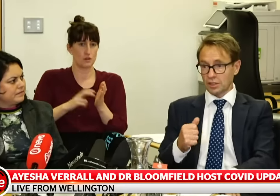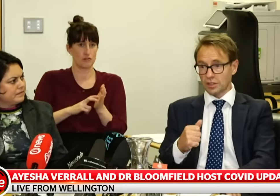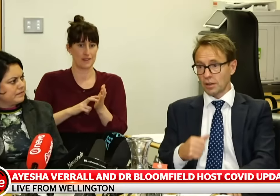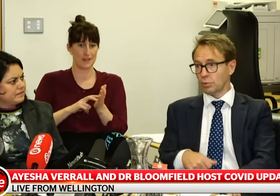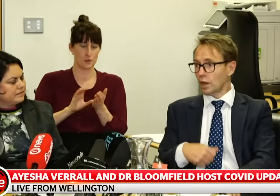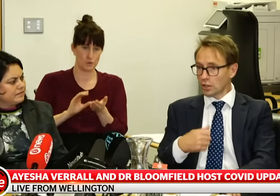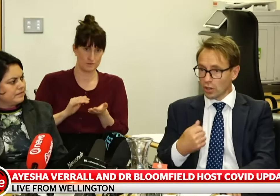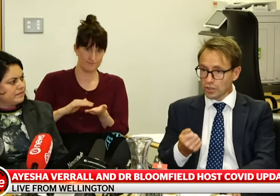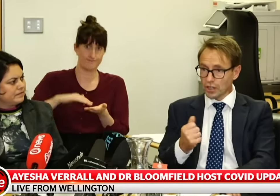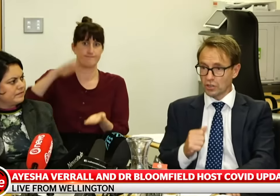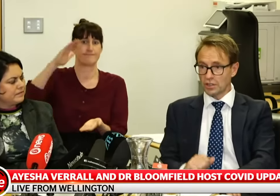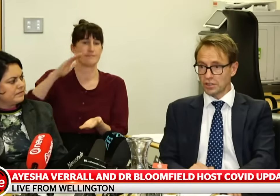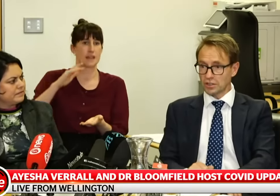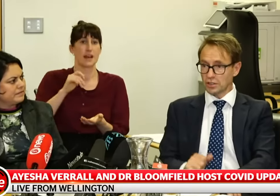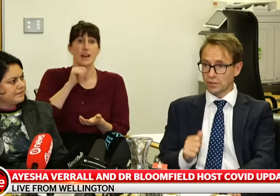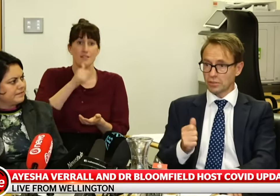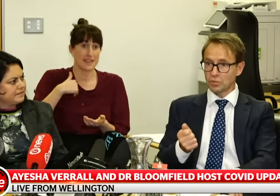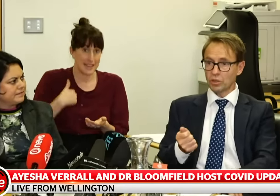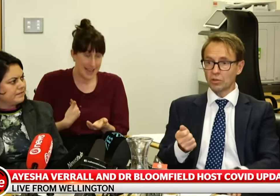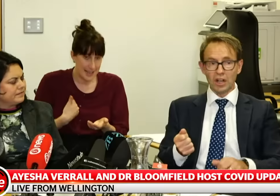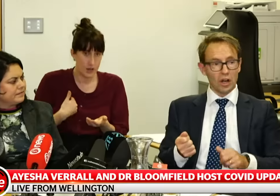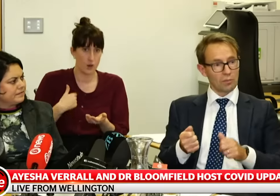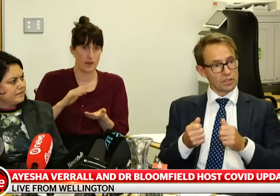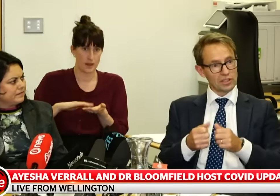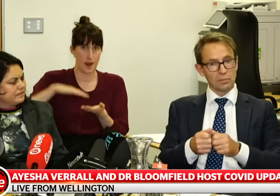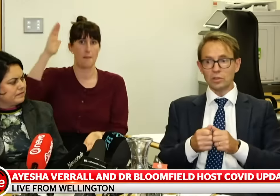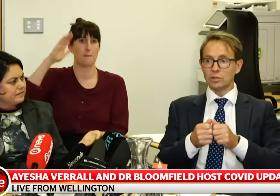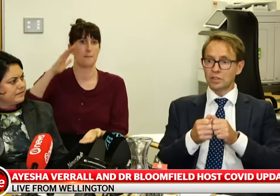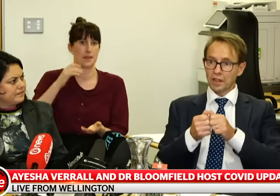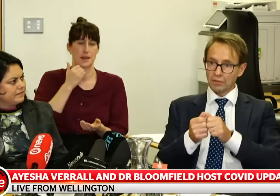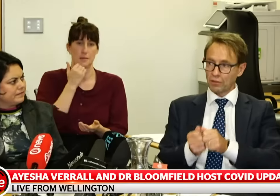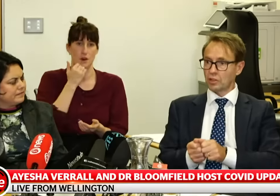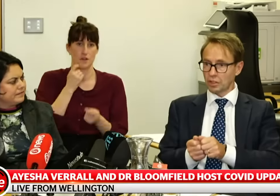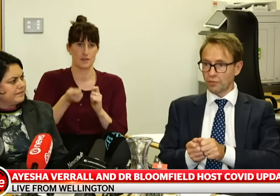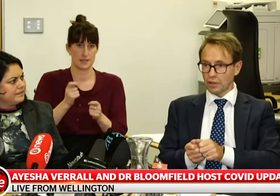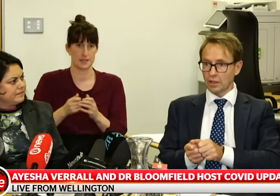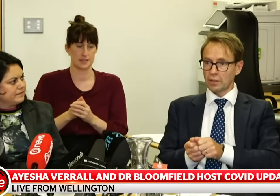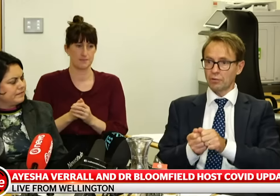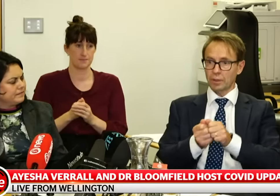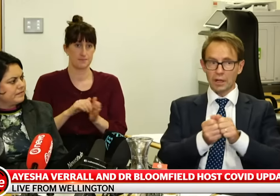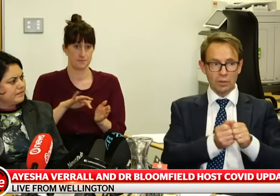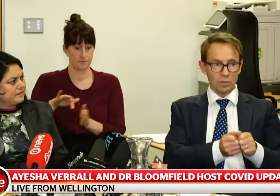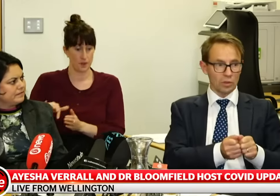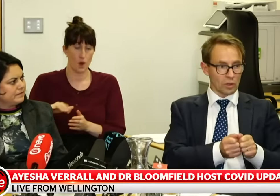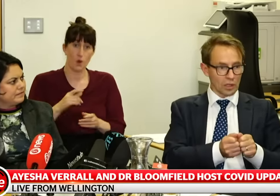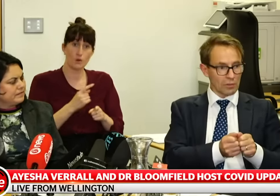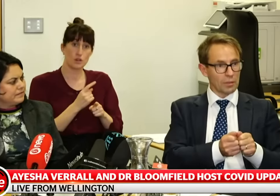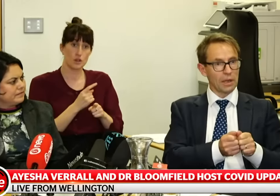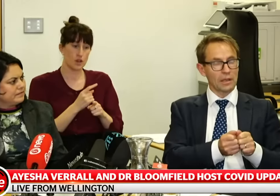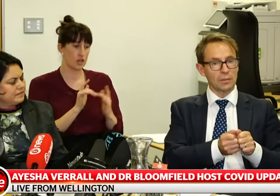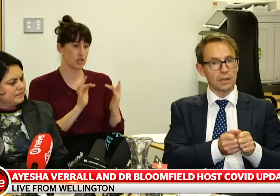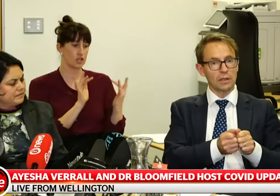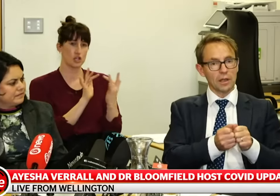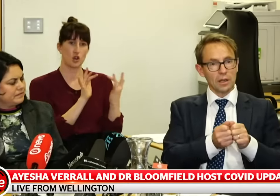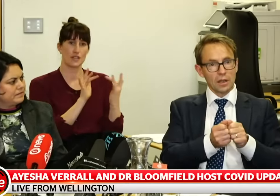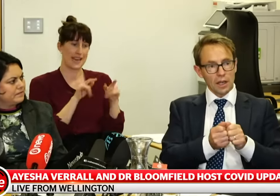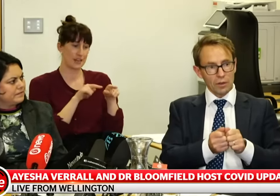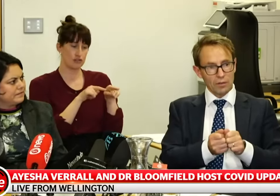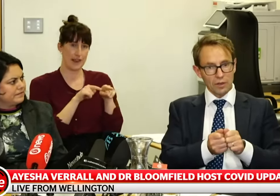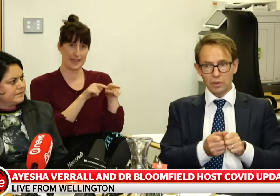So that's an example. Our contact tracing system as well, obviously we're using that very differently from how we were earlier in the